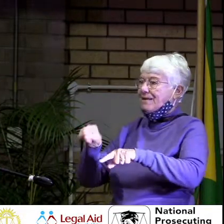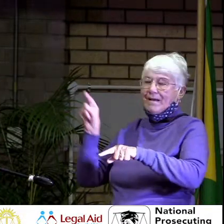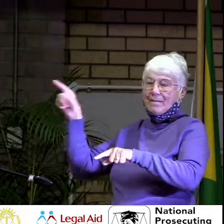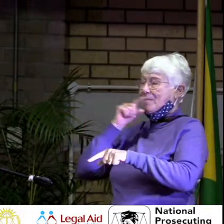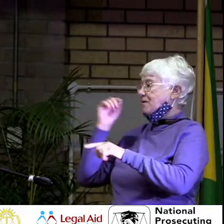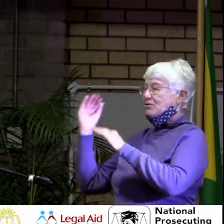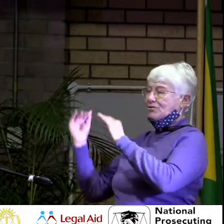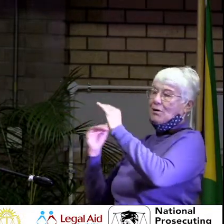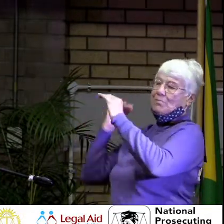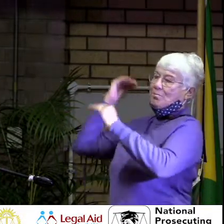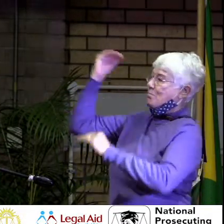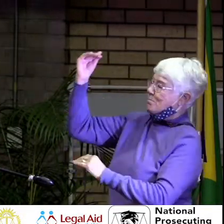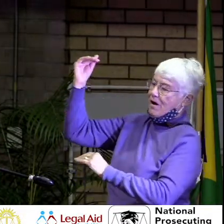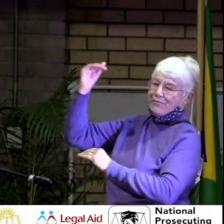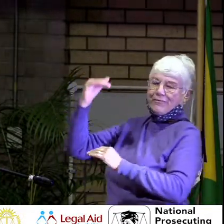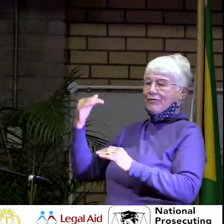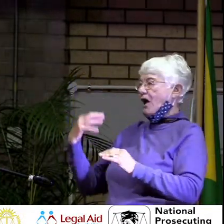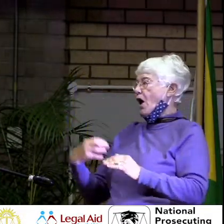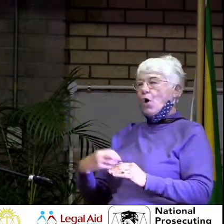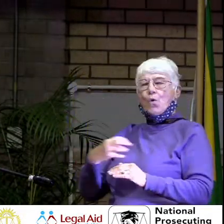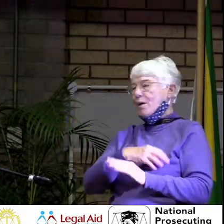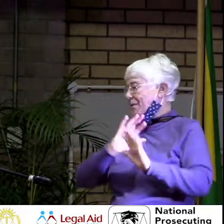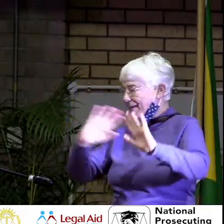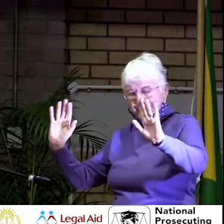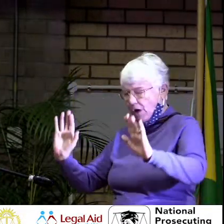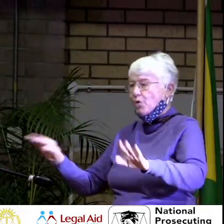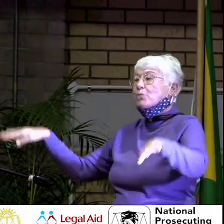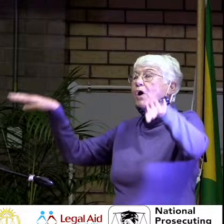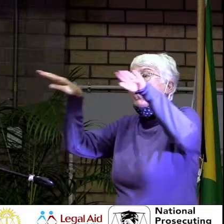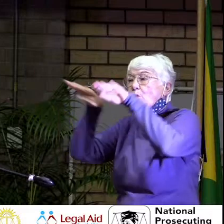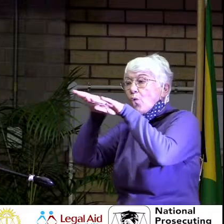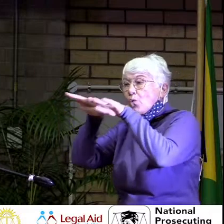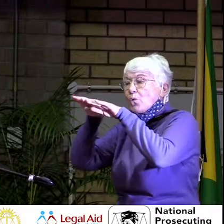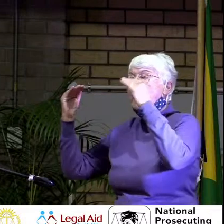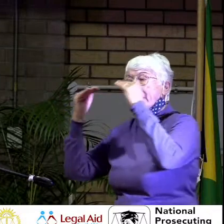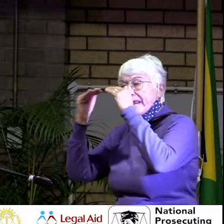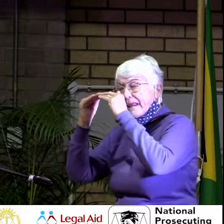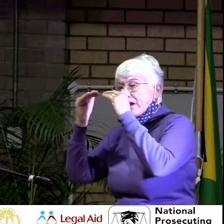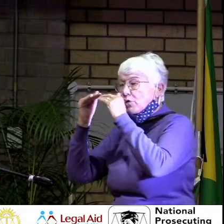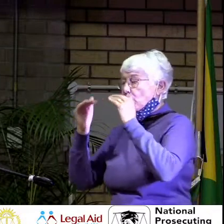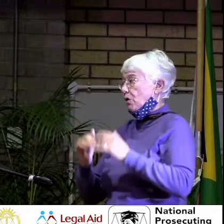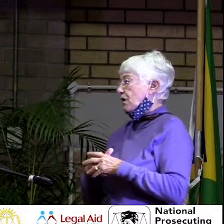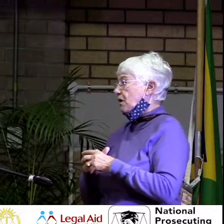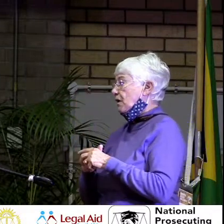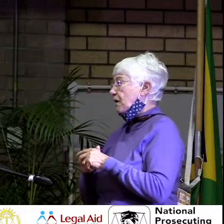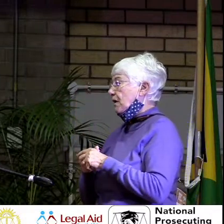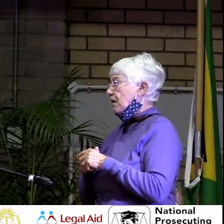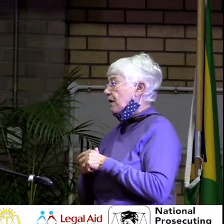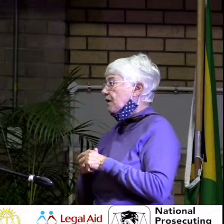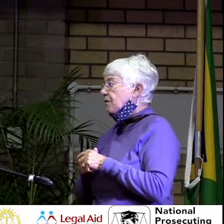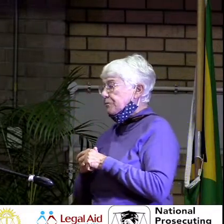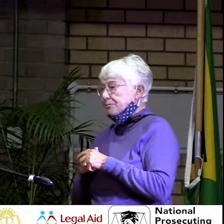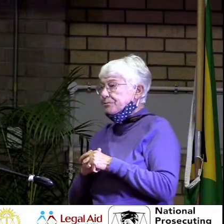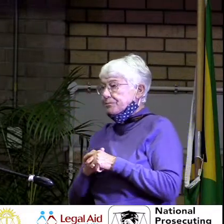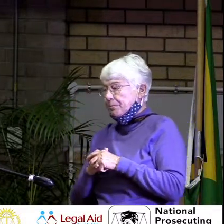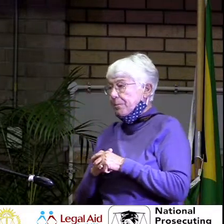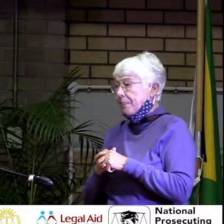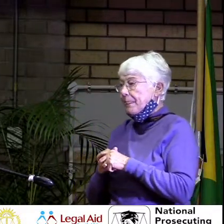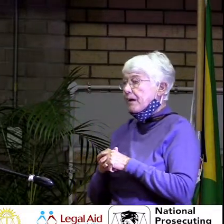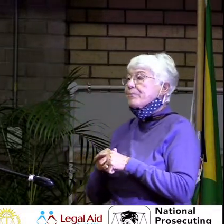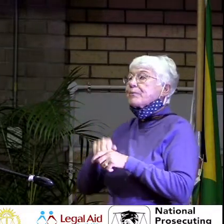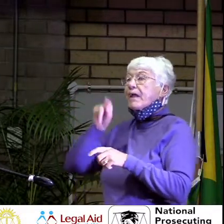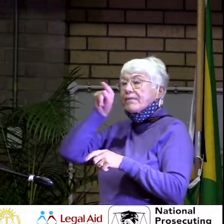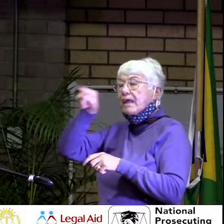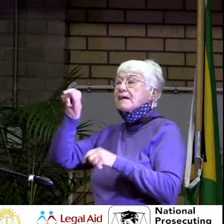There's also a gender-based violence command call center where you can call for free, toll-free,